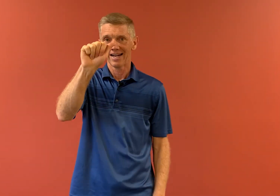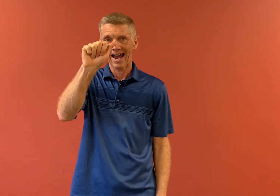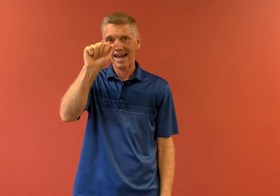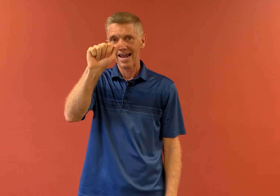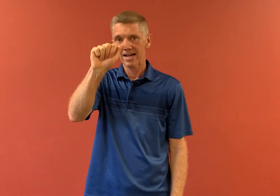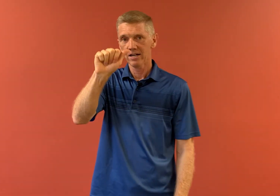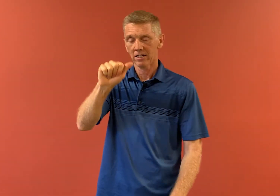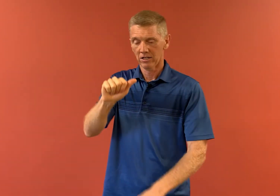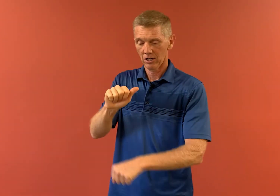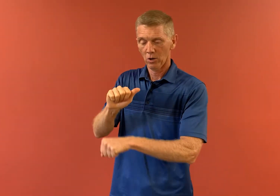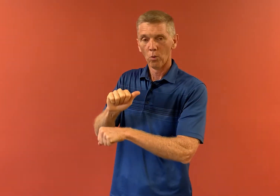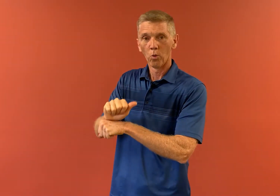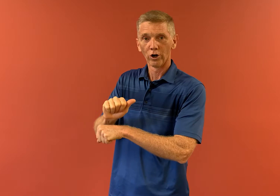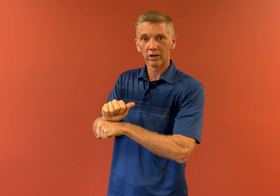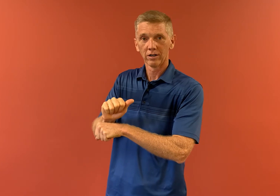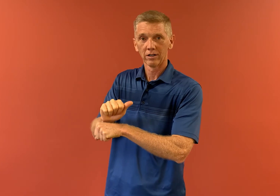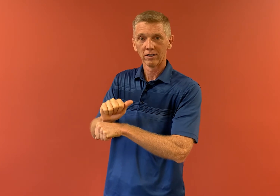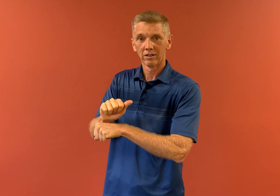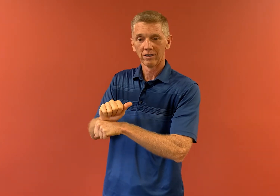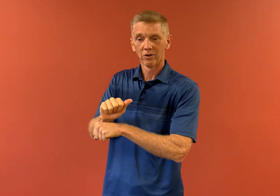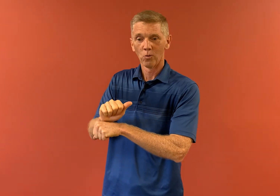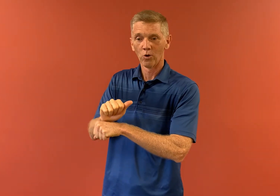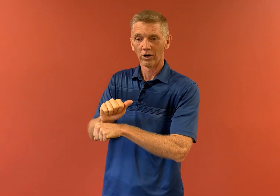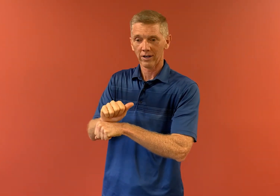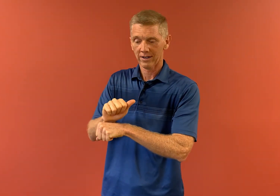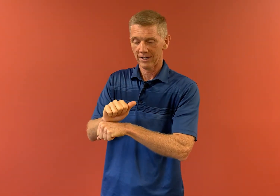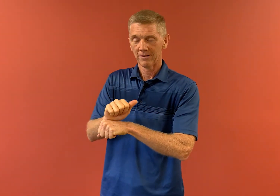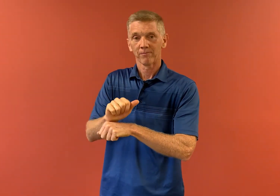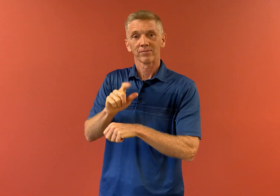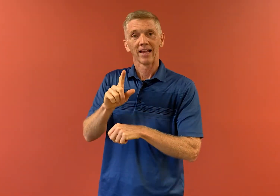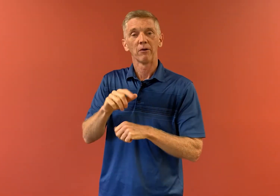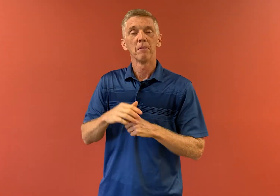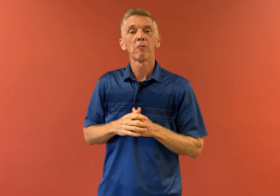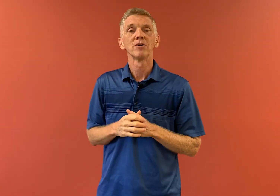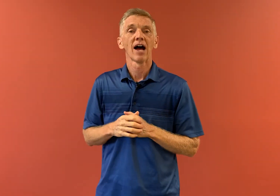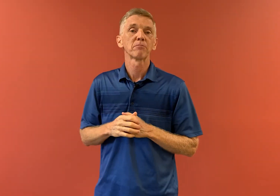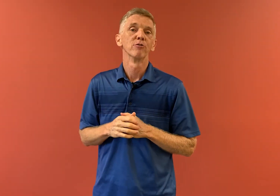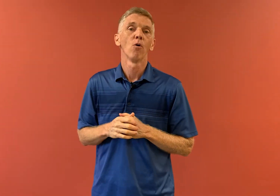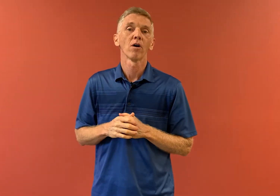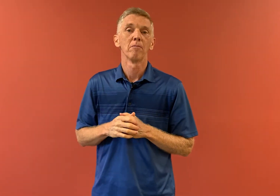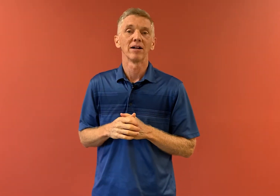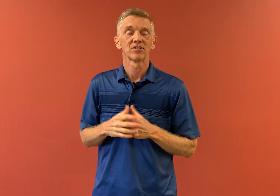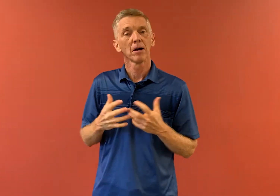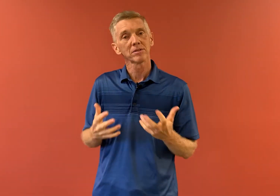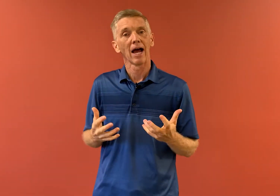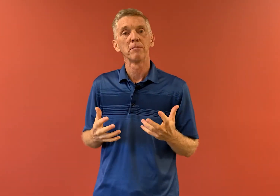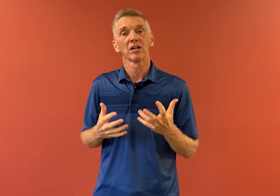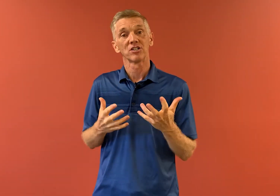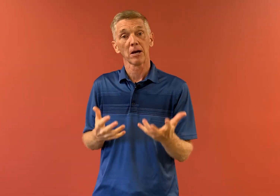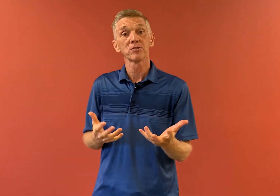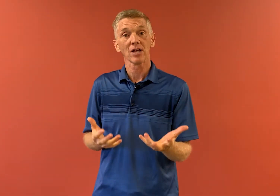A hand? Work, work. Now remember we talked before about sometimes on some